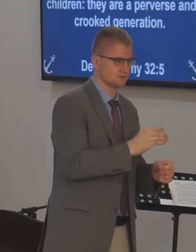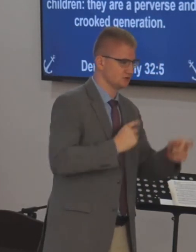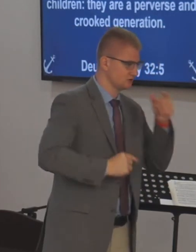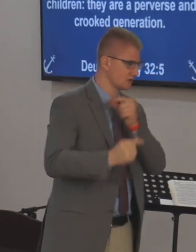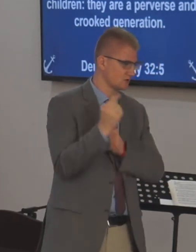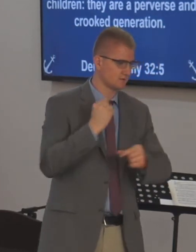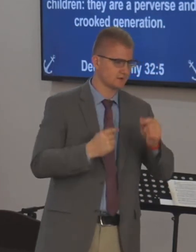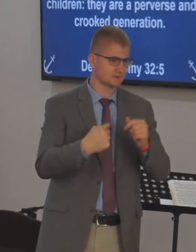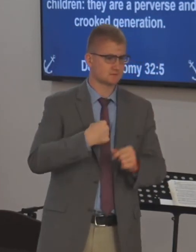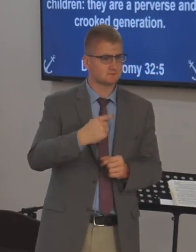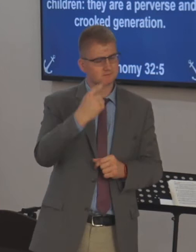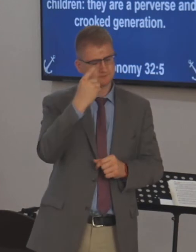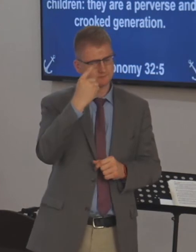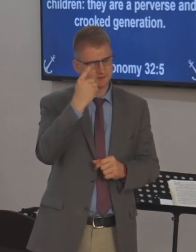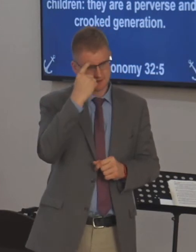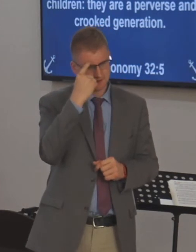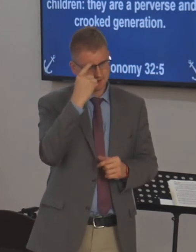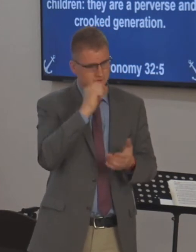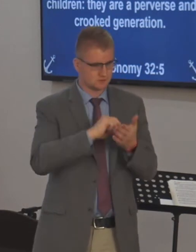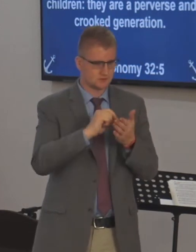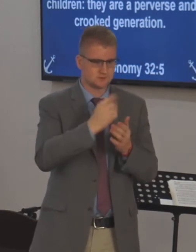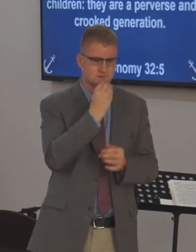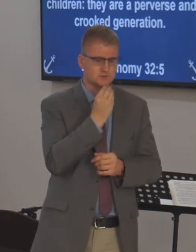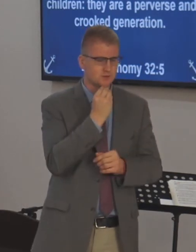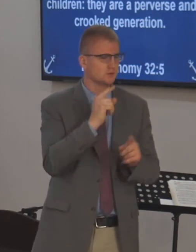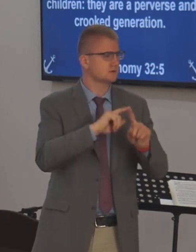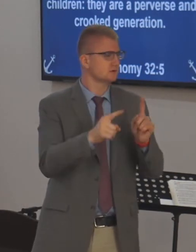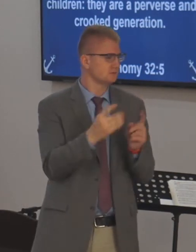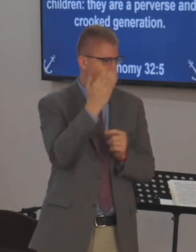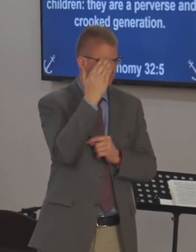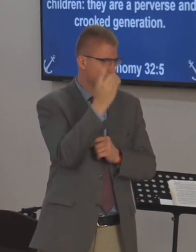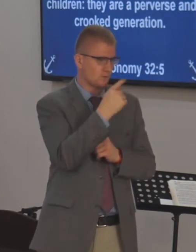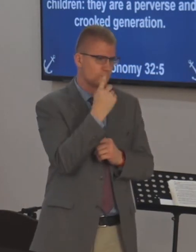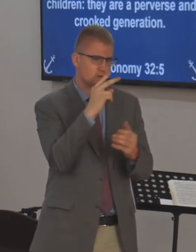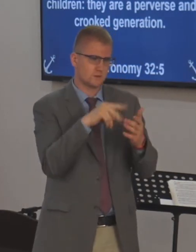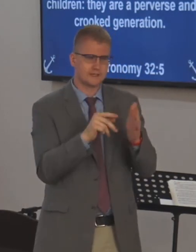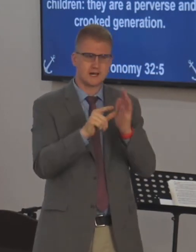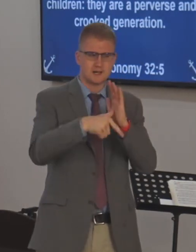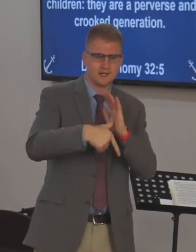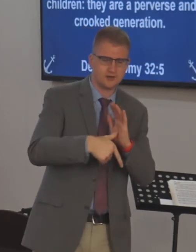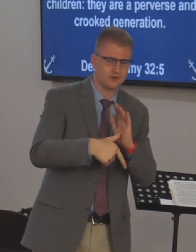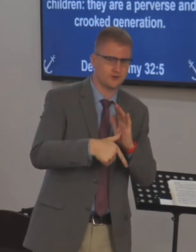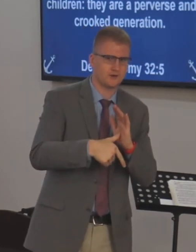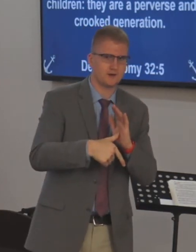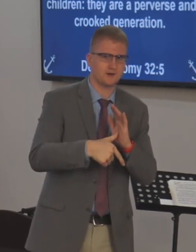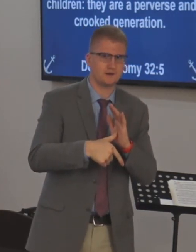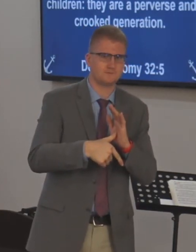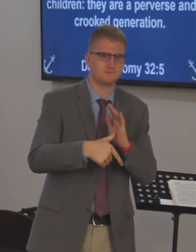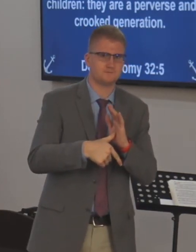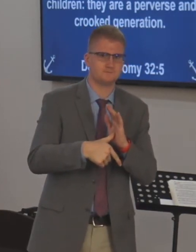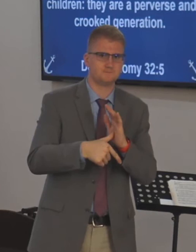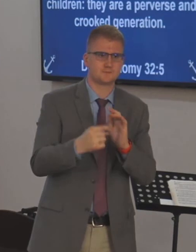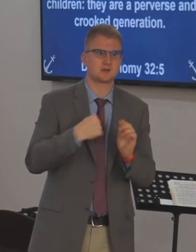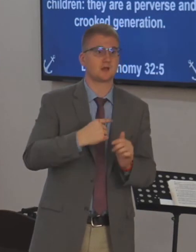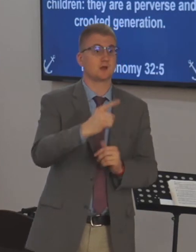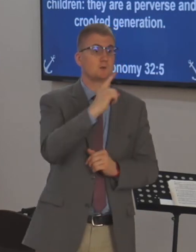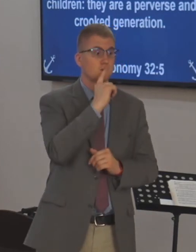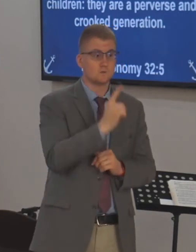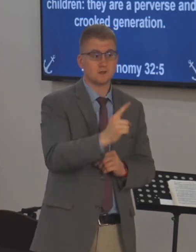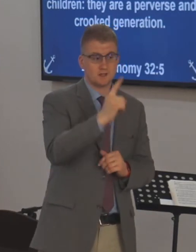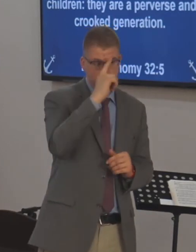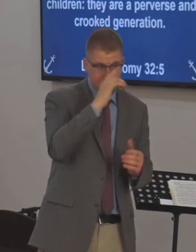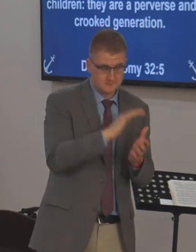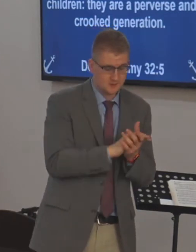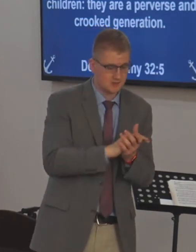It's written to Jews. But you know who's going to be reading this? This is going to be a significant song. I really believe it's going to be the